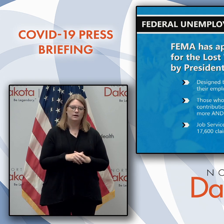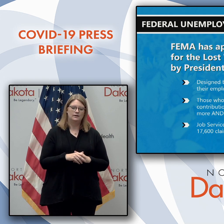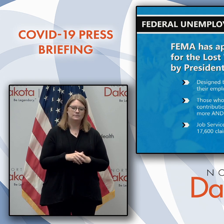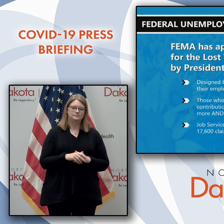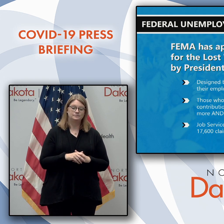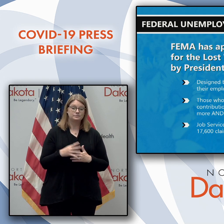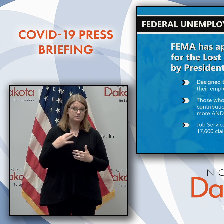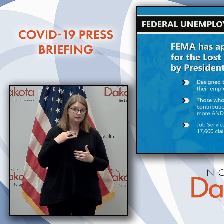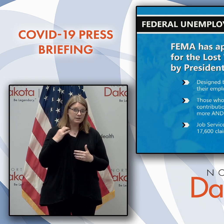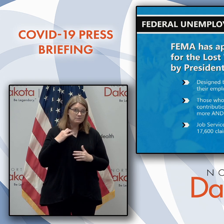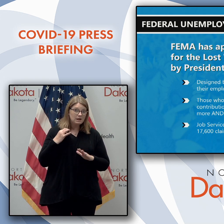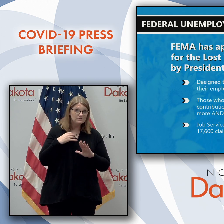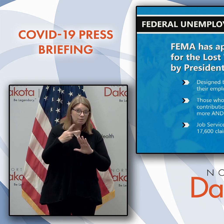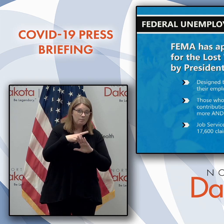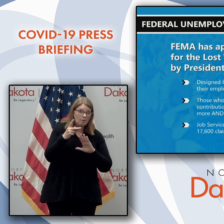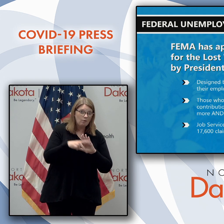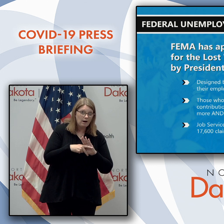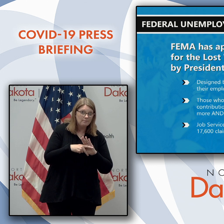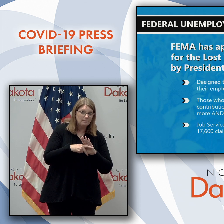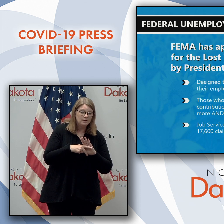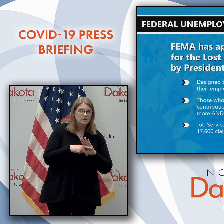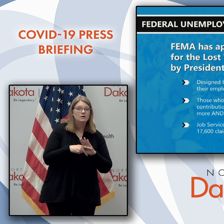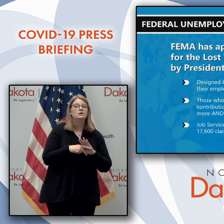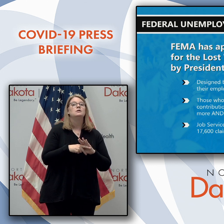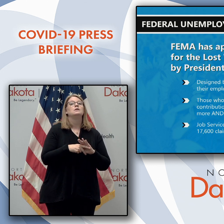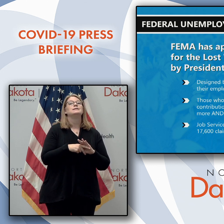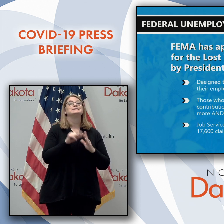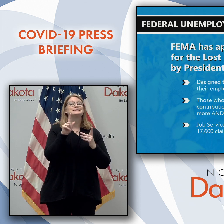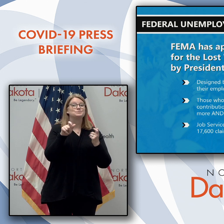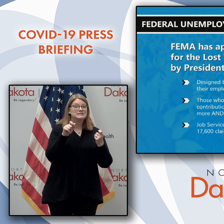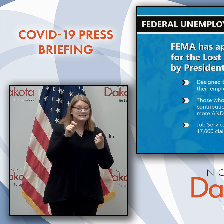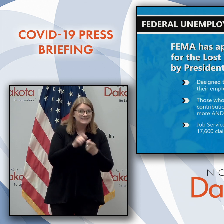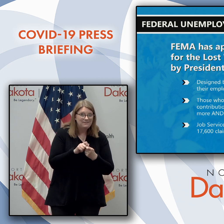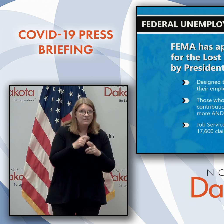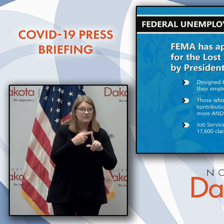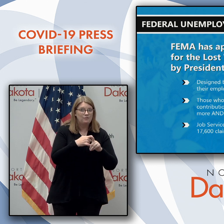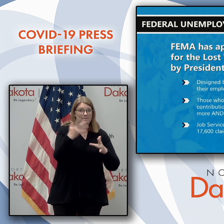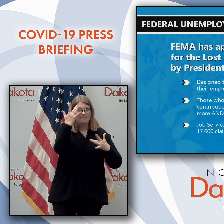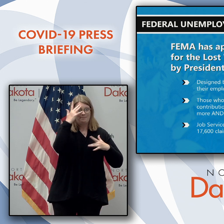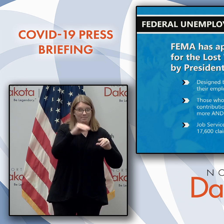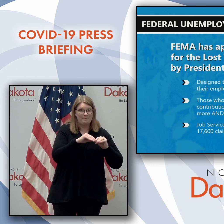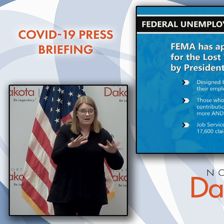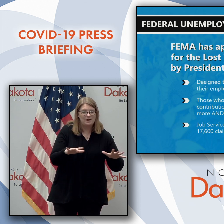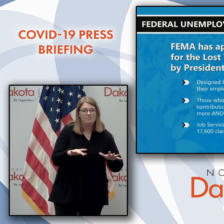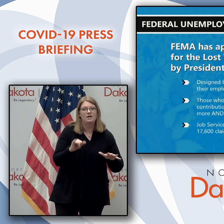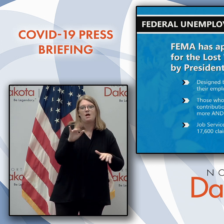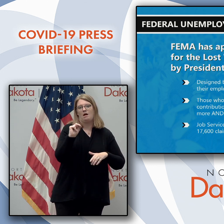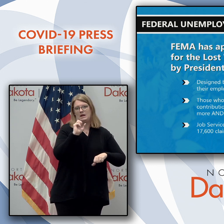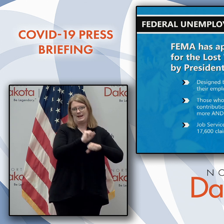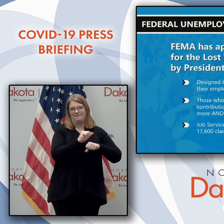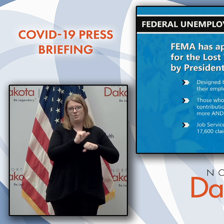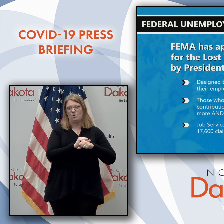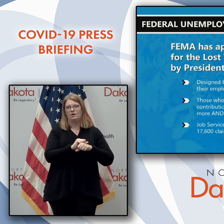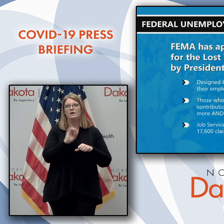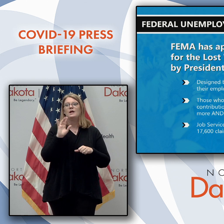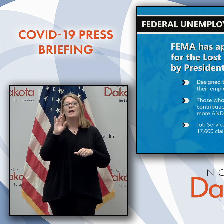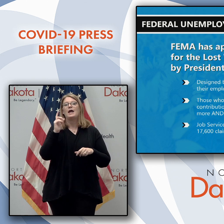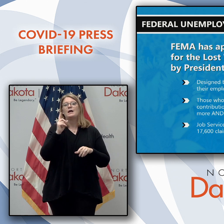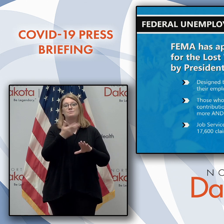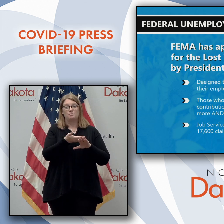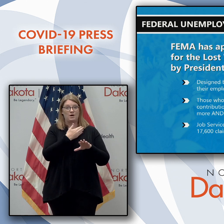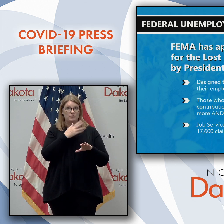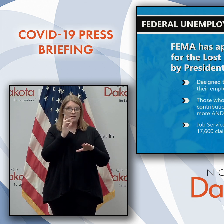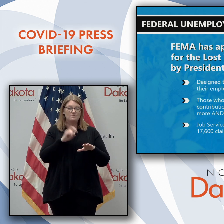to be eligible for this program, you must have been unemployed specifically due to the pandemic, and they must have been previously receiving a weekly